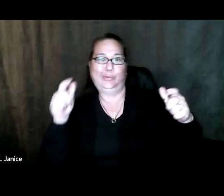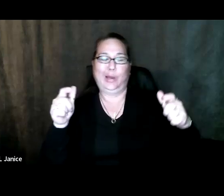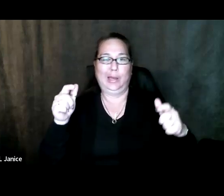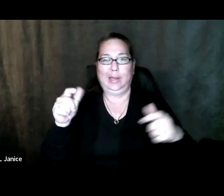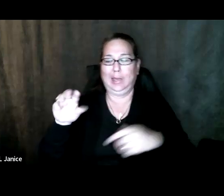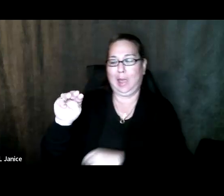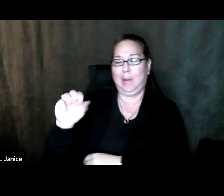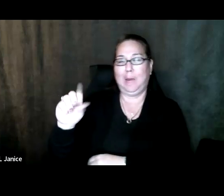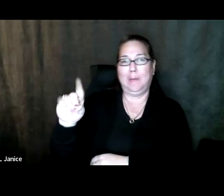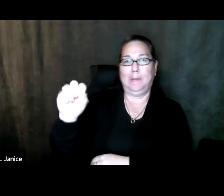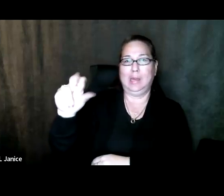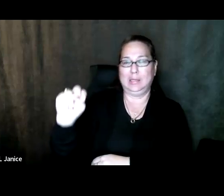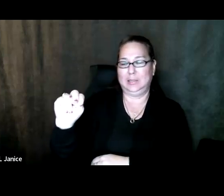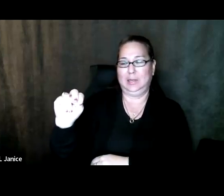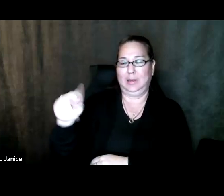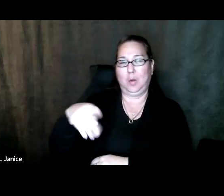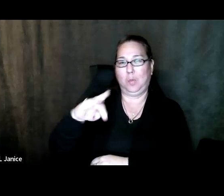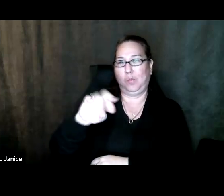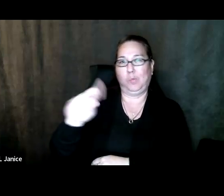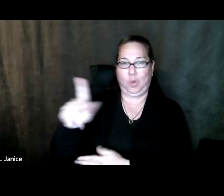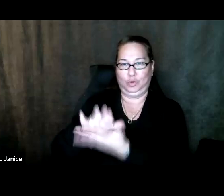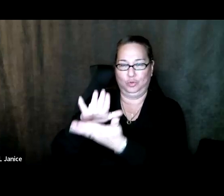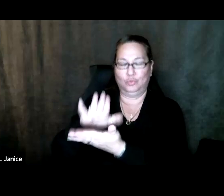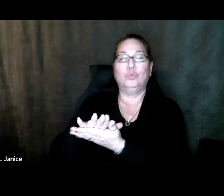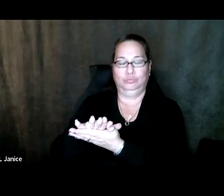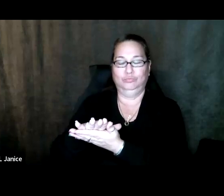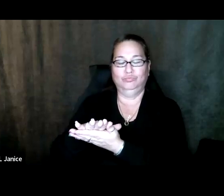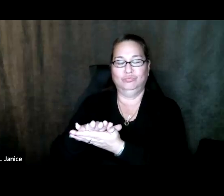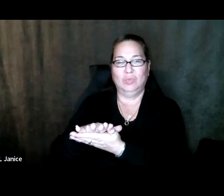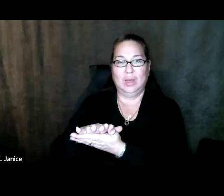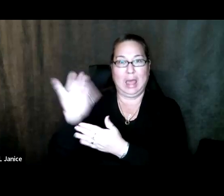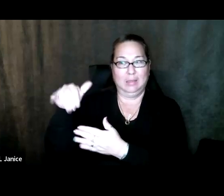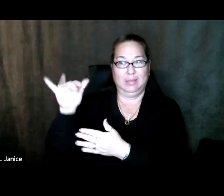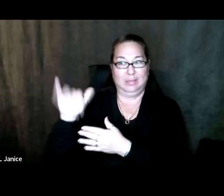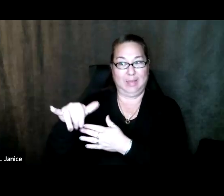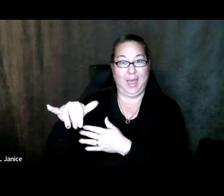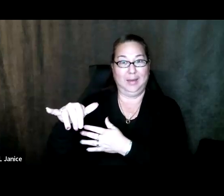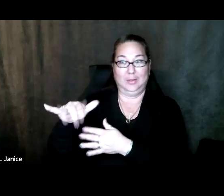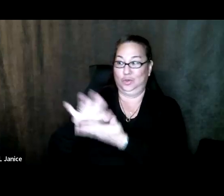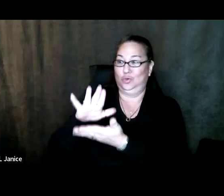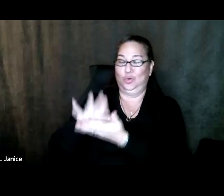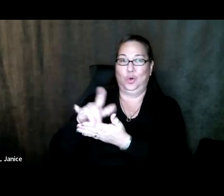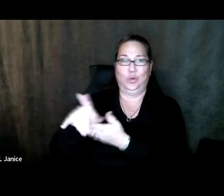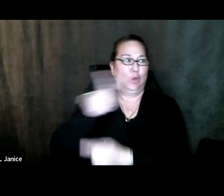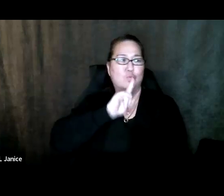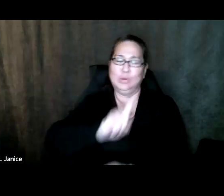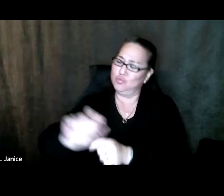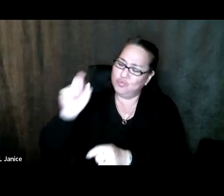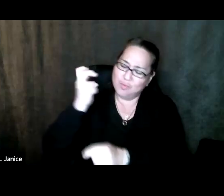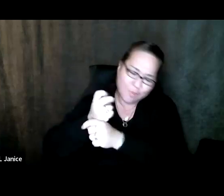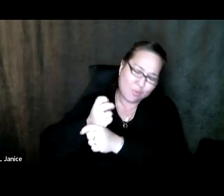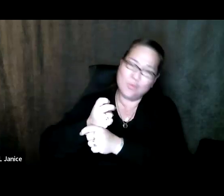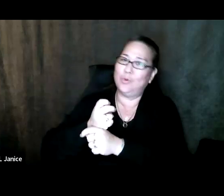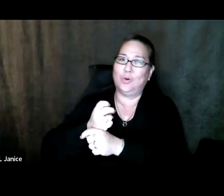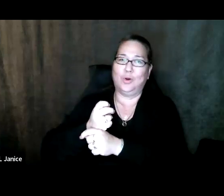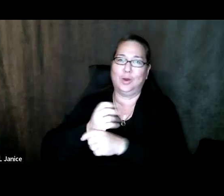school of top importance to all of us. They're really working on chronic absenteeism.